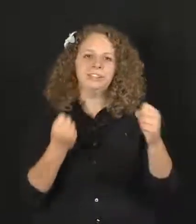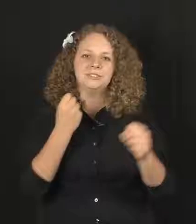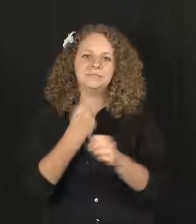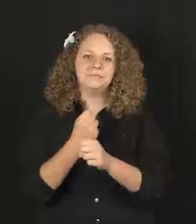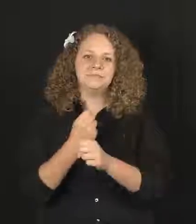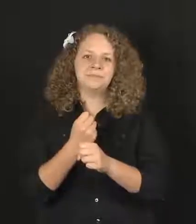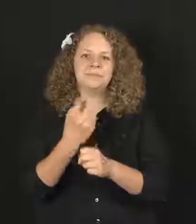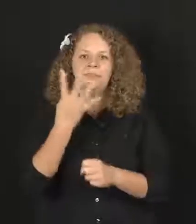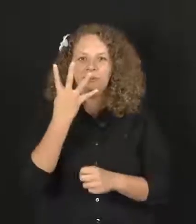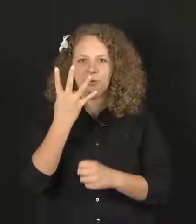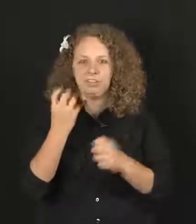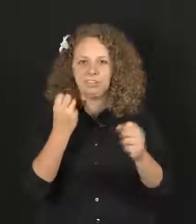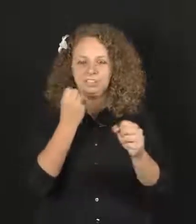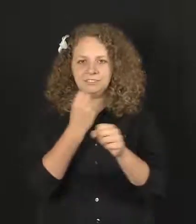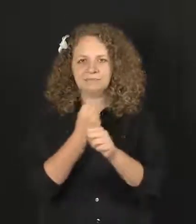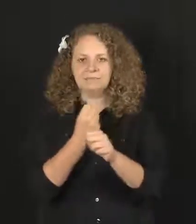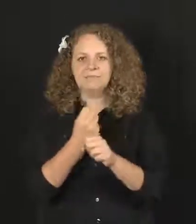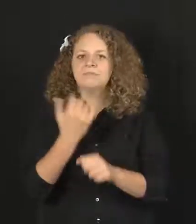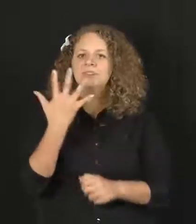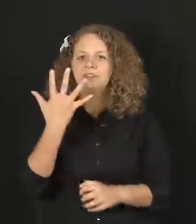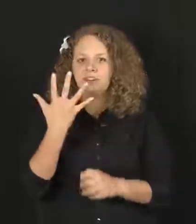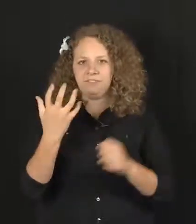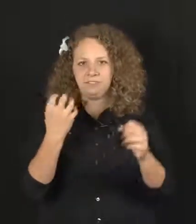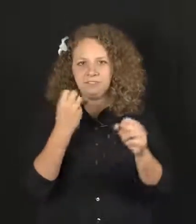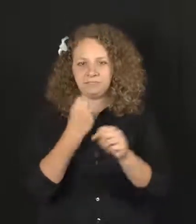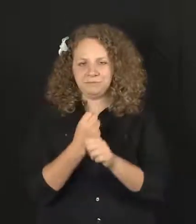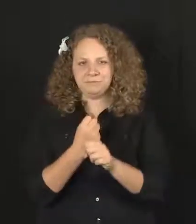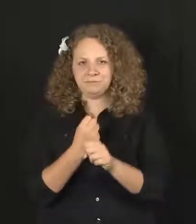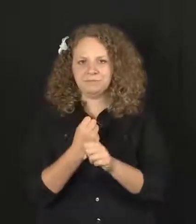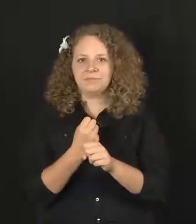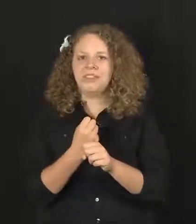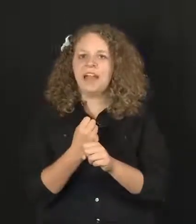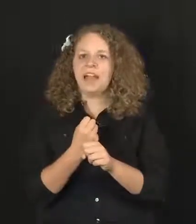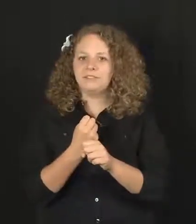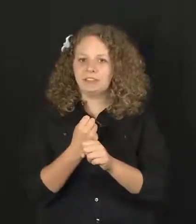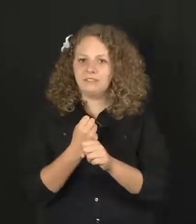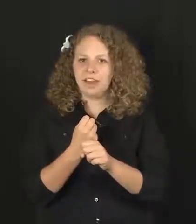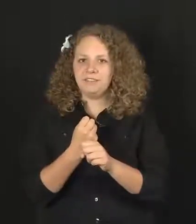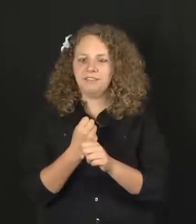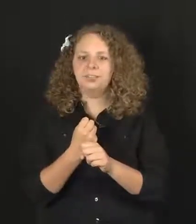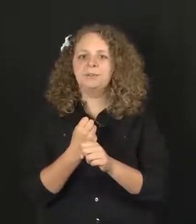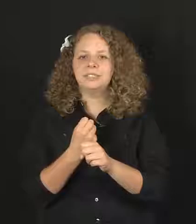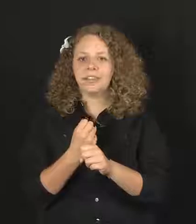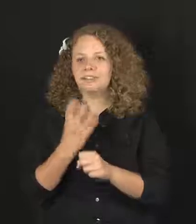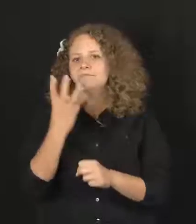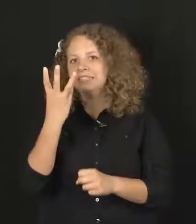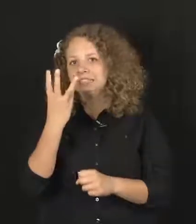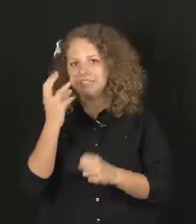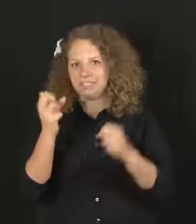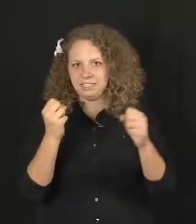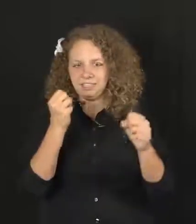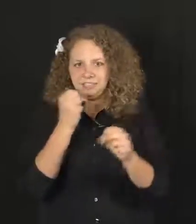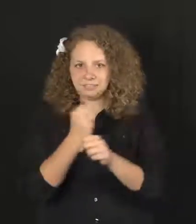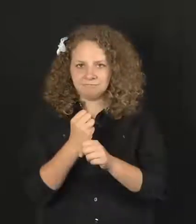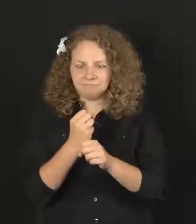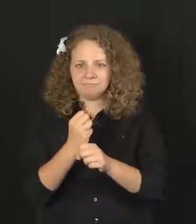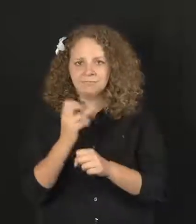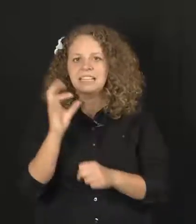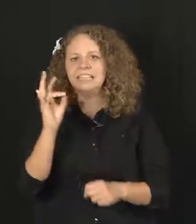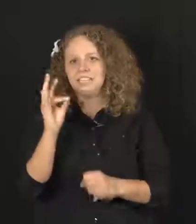years, 4 years, 5 years. After 5, you will sign 6 years,